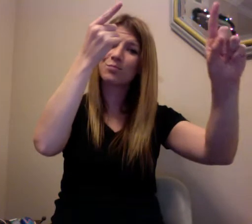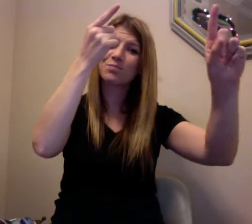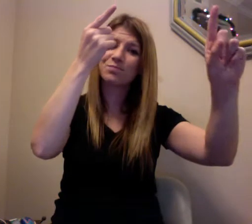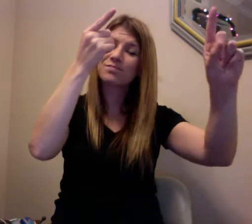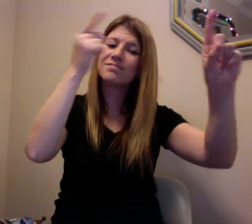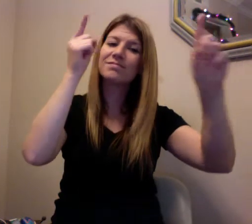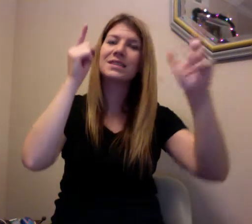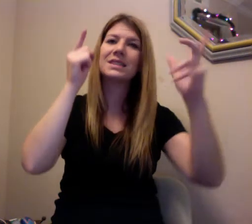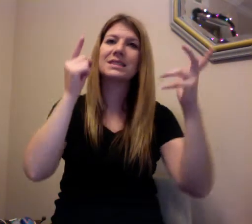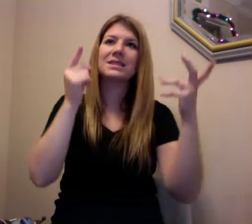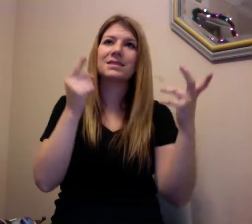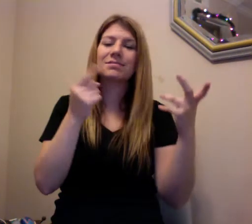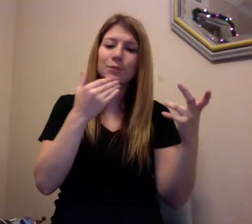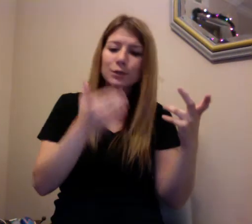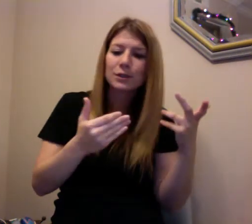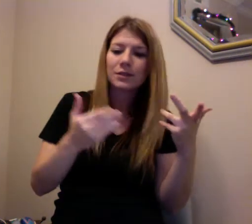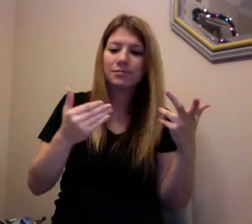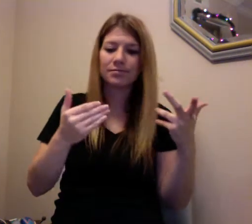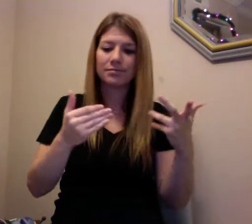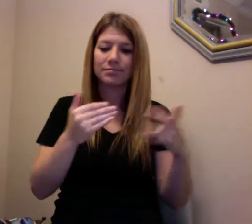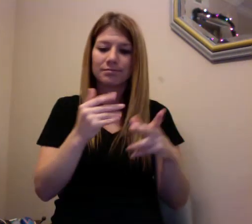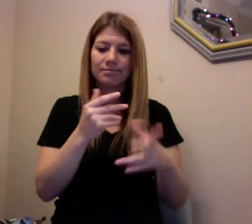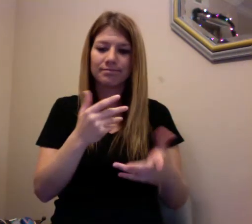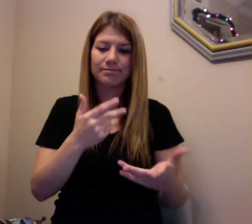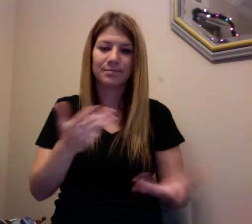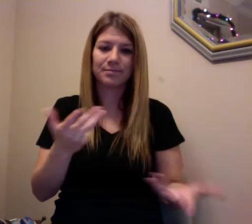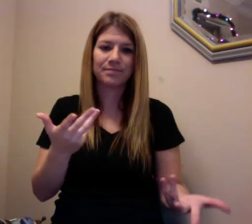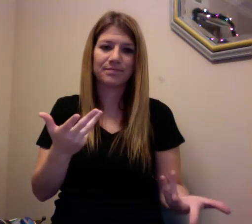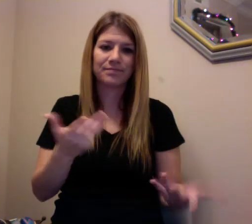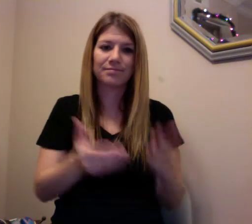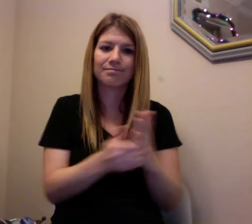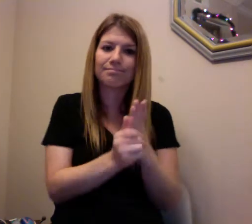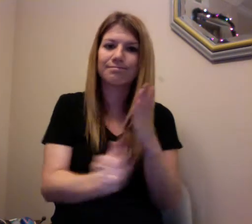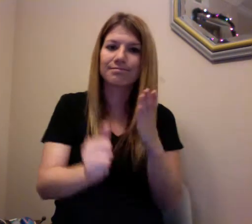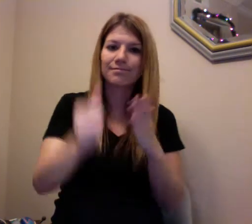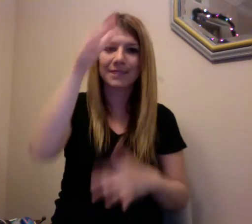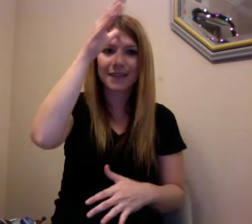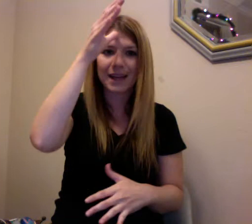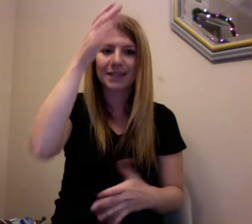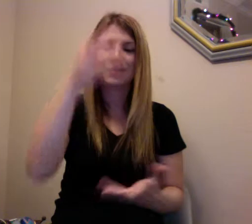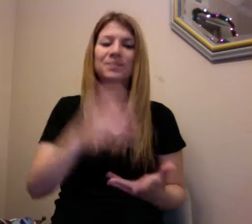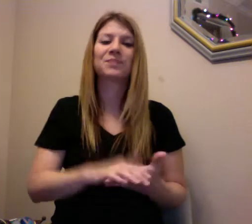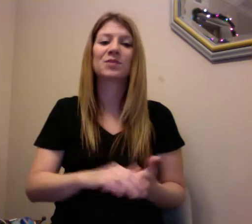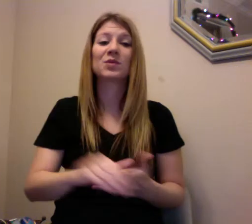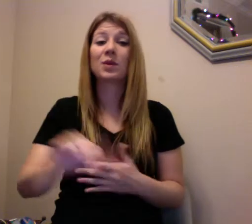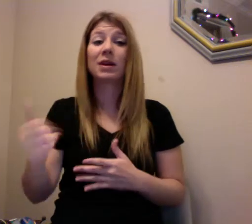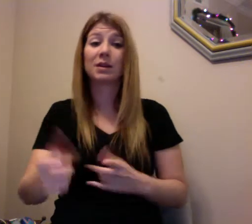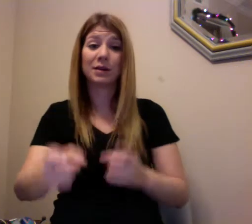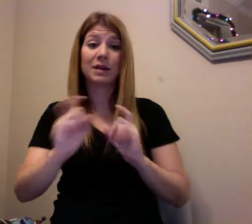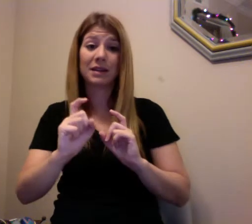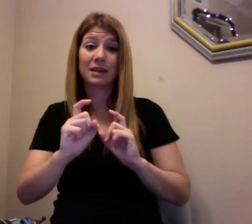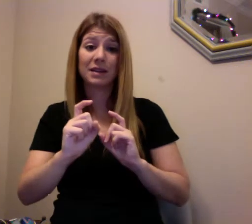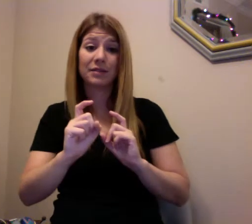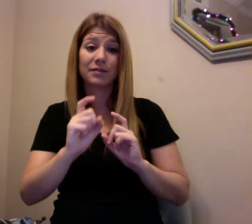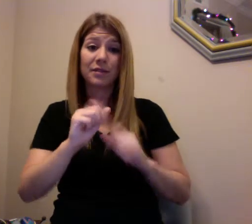of a miracle of not dying that day. I was given another gift, which was to be able to see into the future and come back